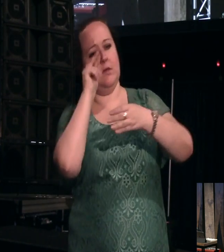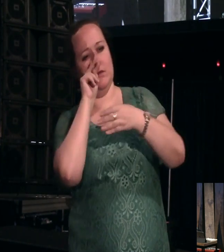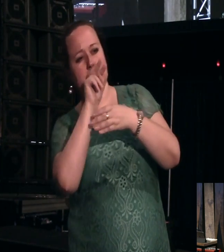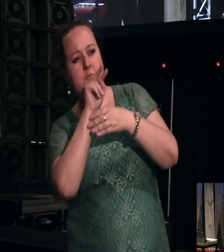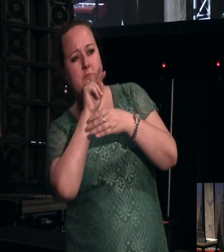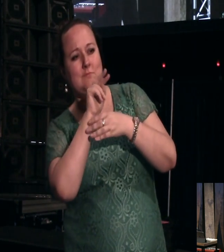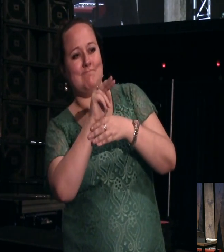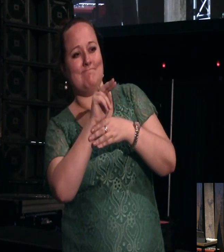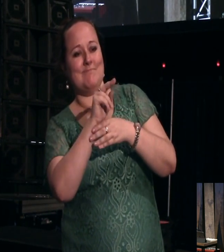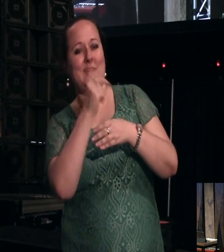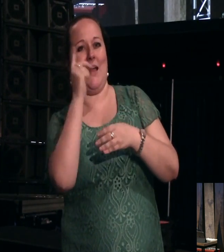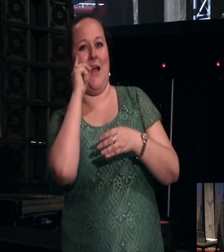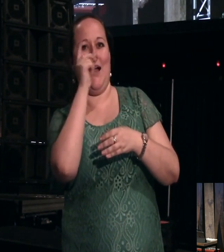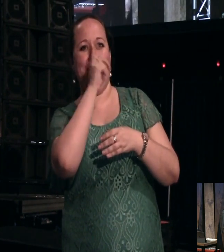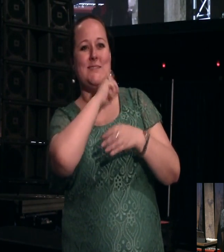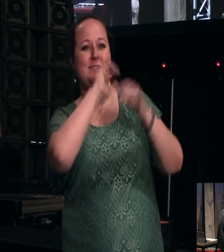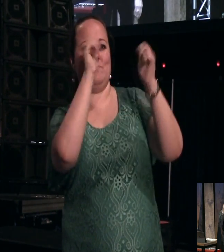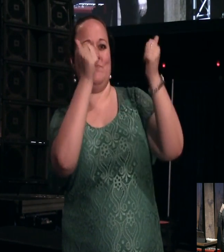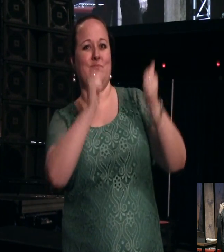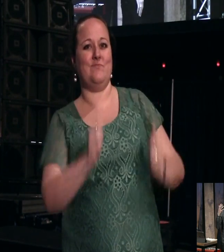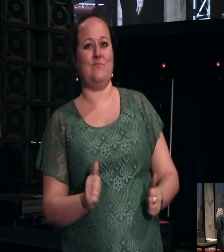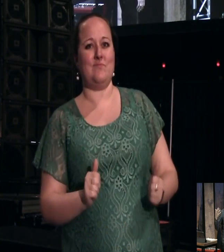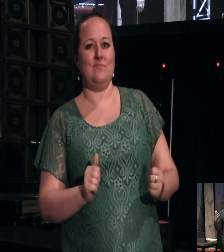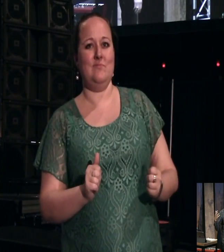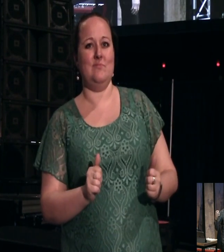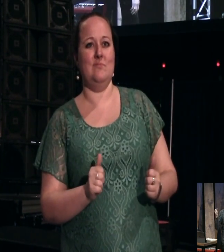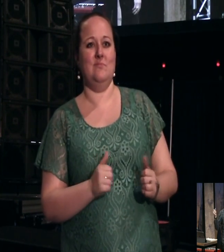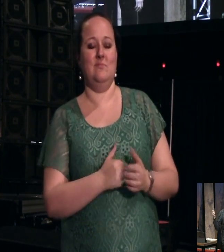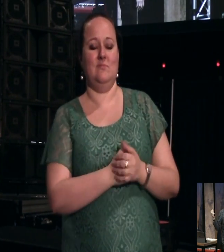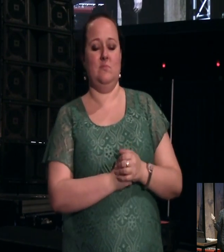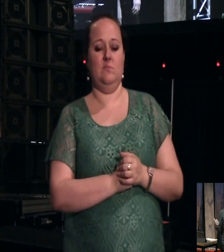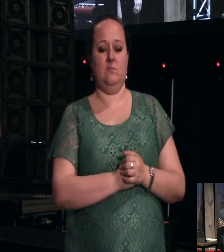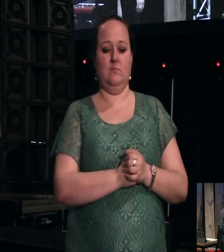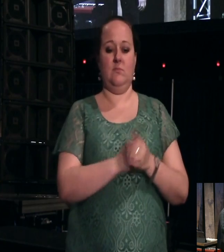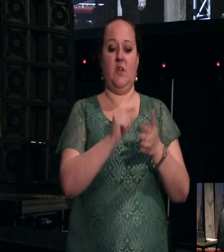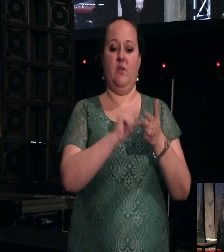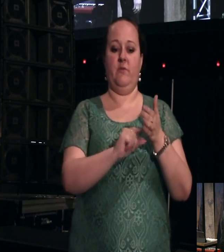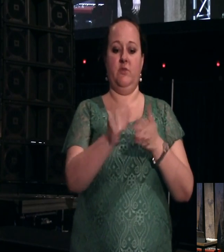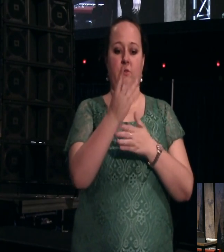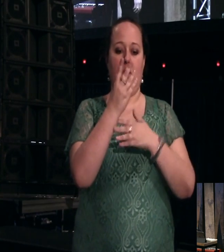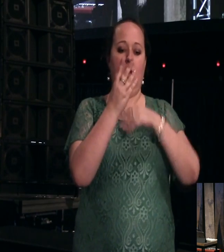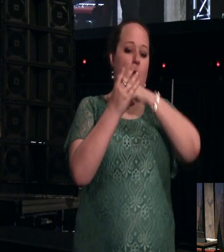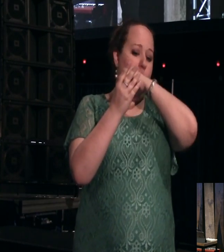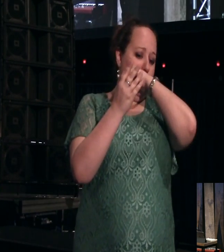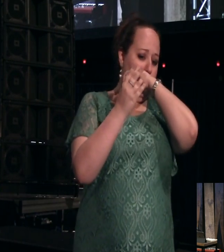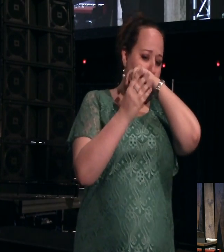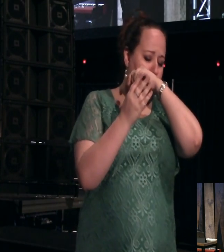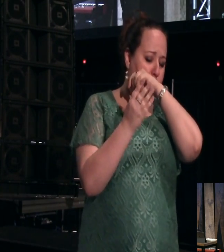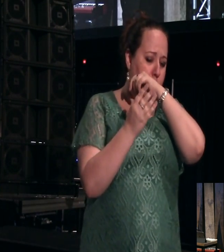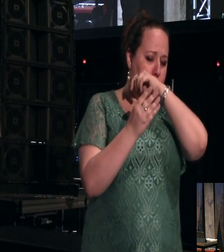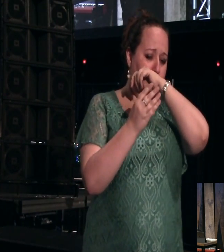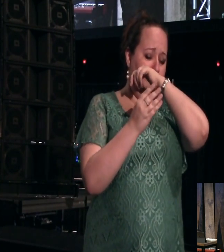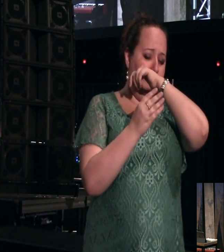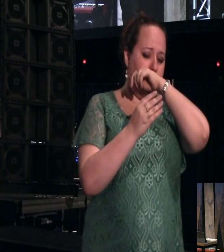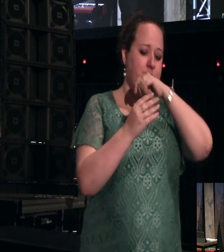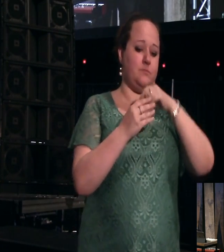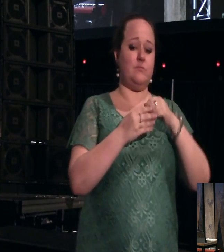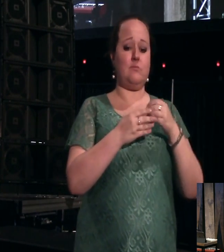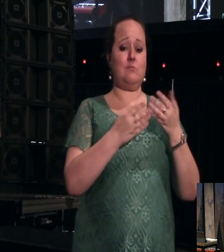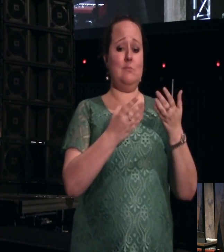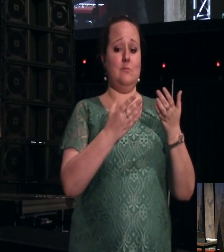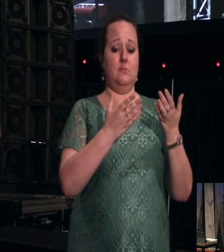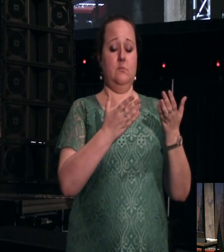He says, and those who look through the windows are dim, bad eyesight. Your eyesight deteriorates. Verse